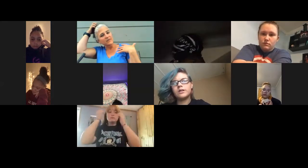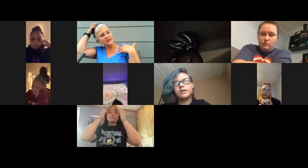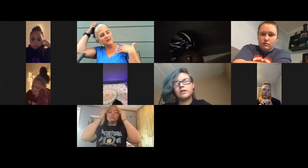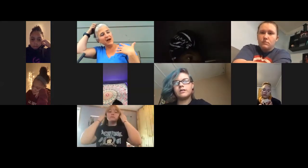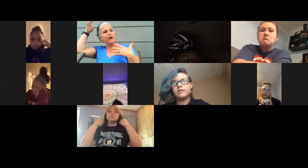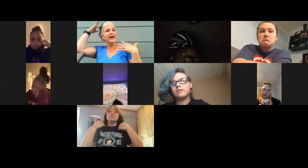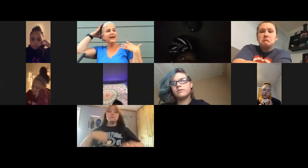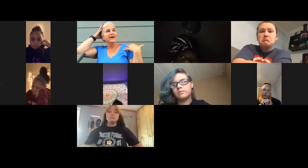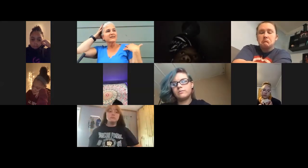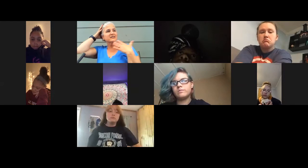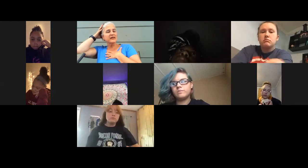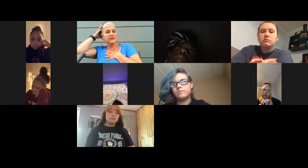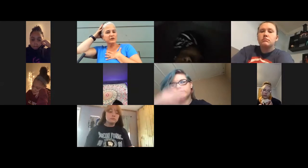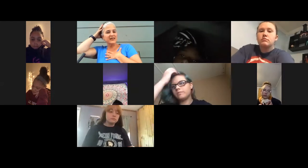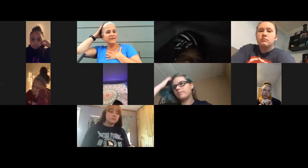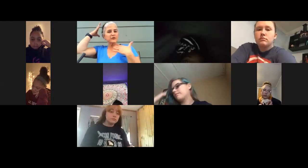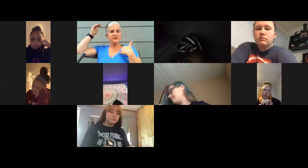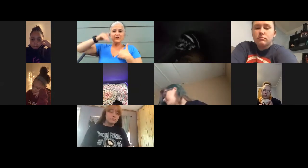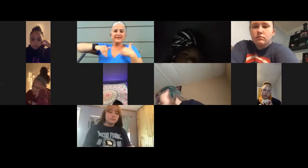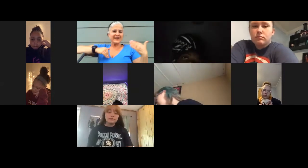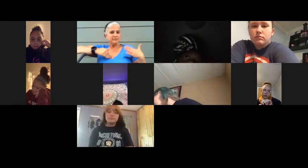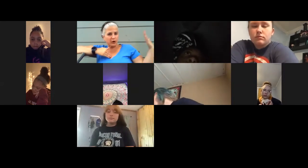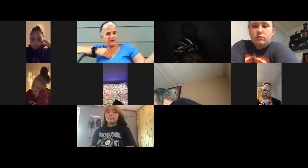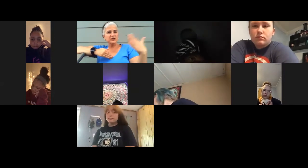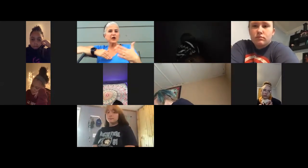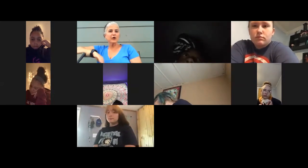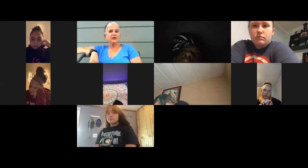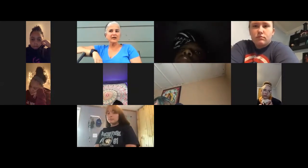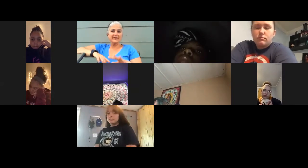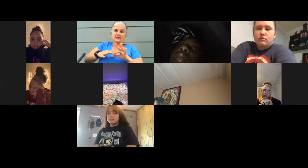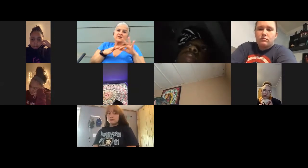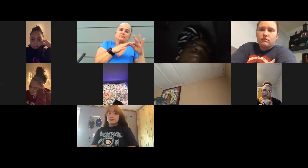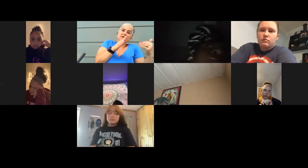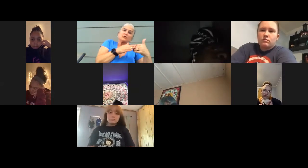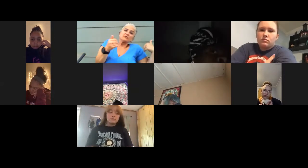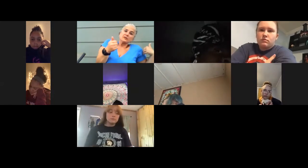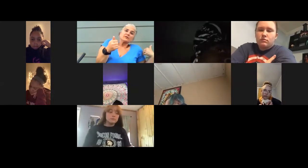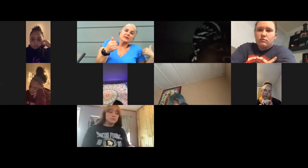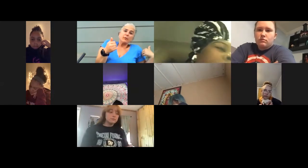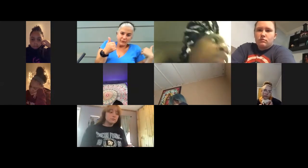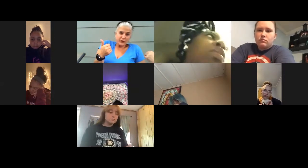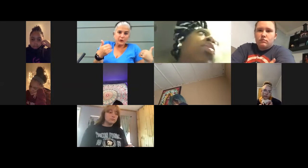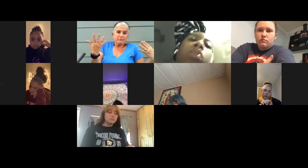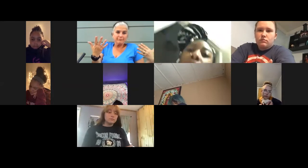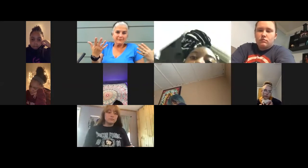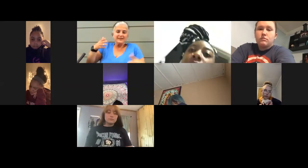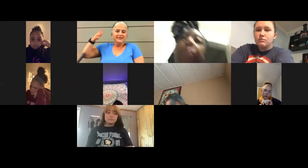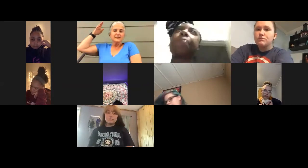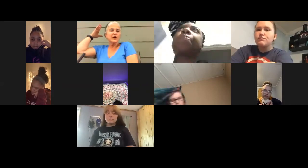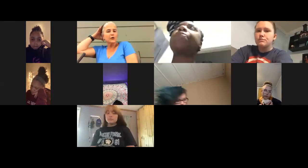So that way, to me, if you're deaf, you just feel like that's part of the show, not like something special, set apart for